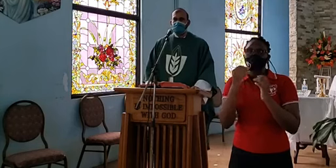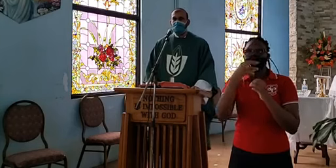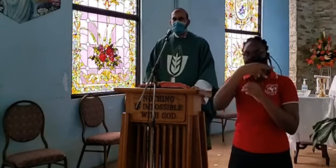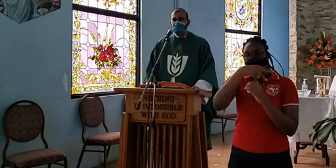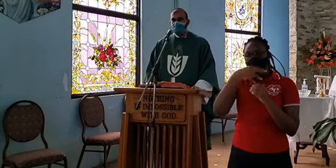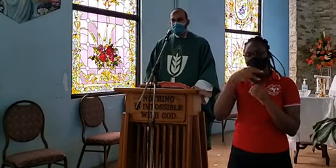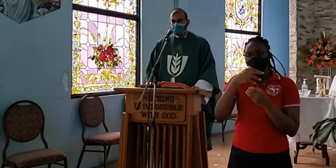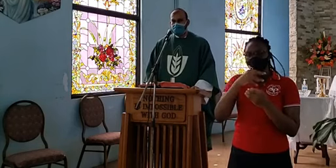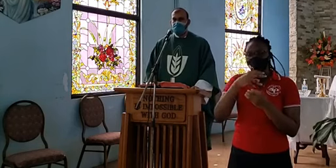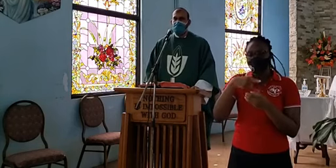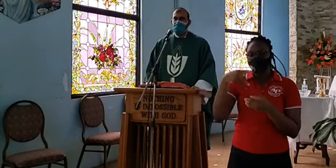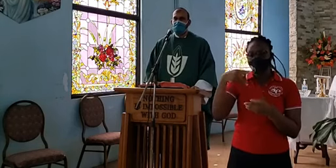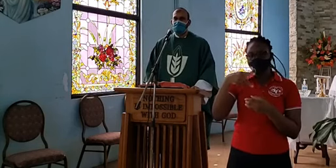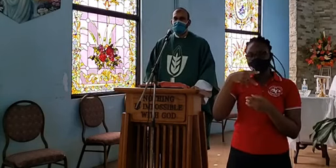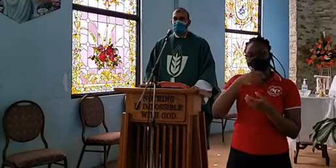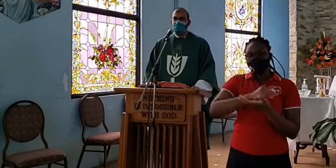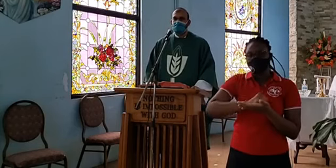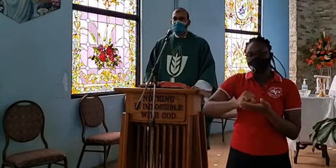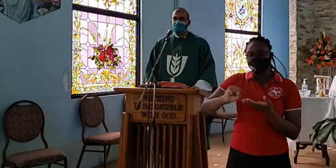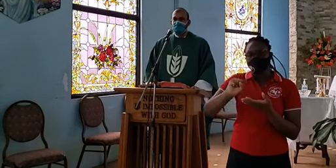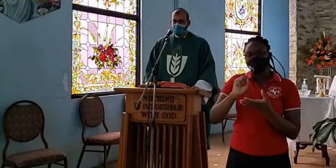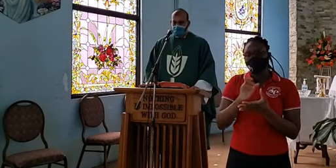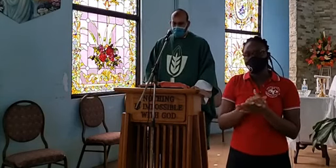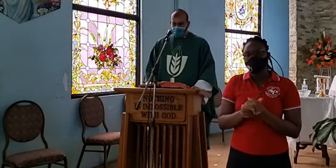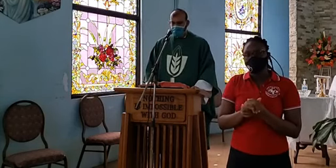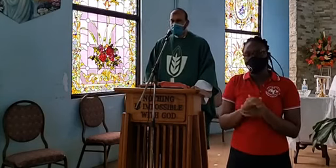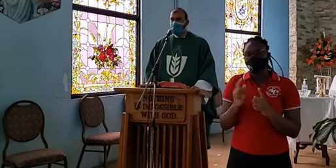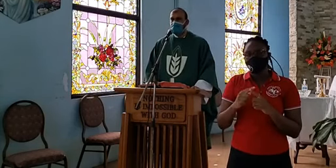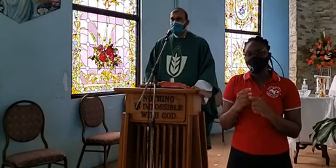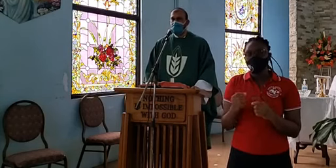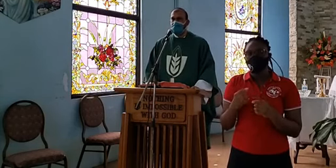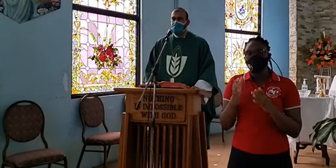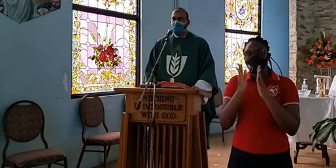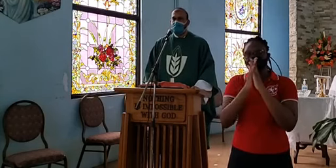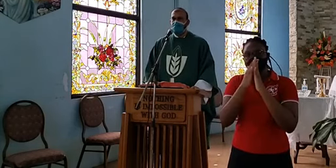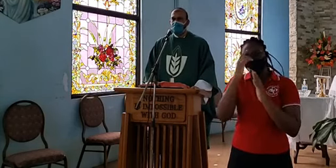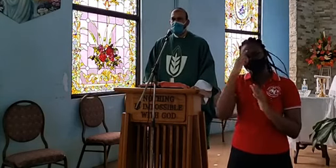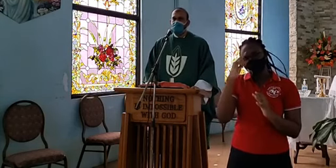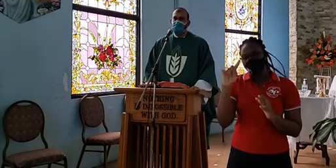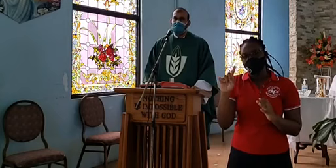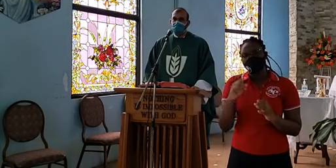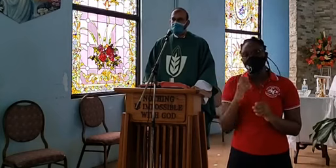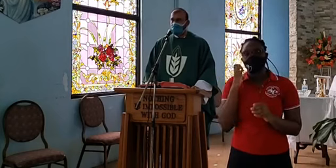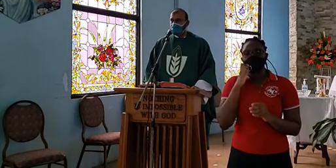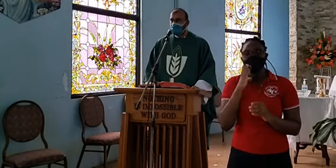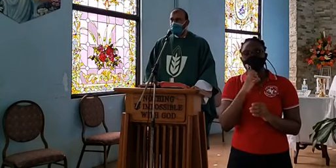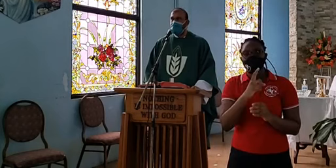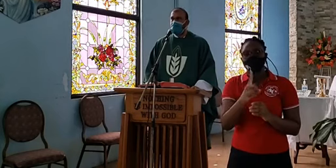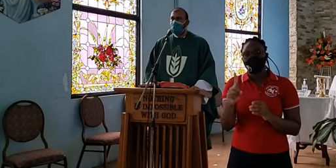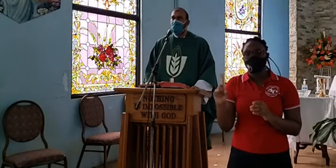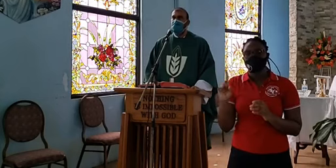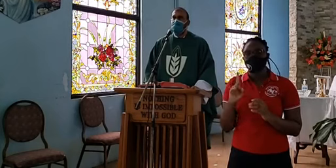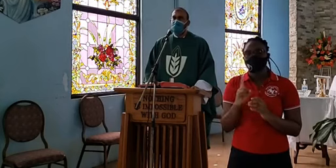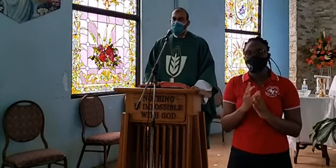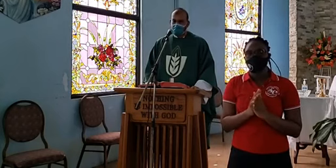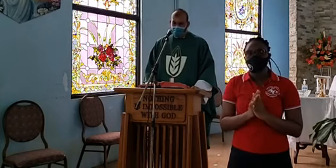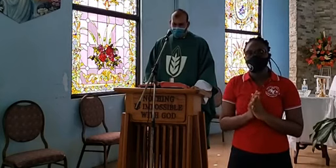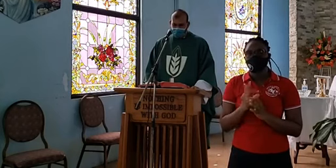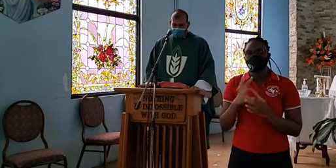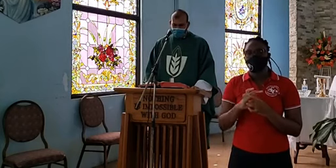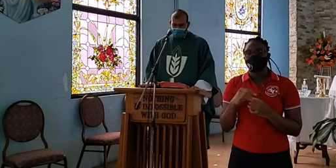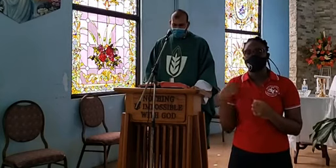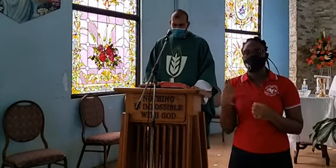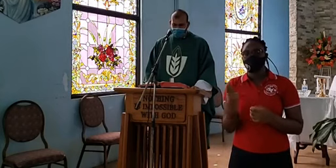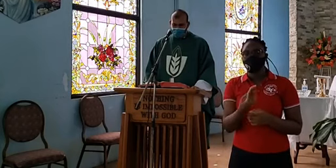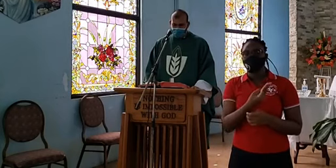Blessed Pier Francetti to intercede for each and every one of